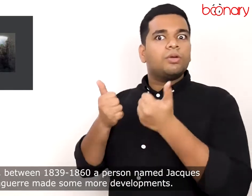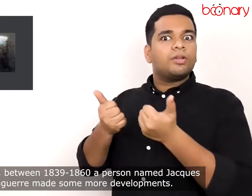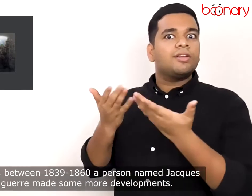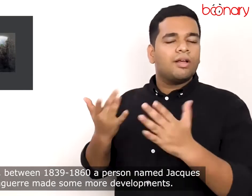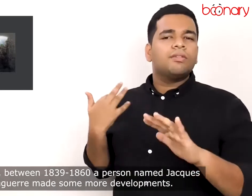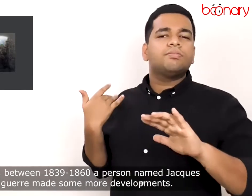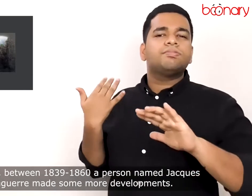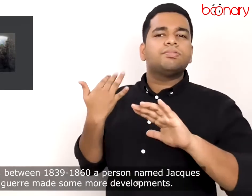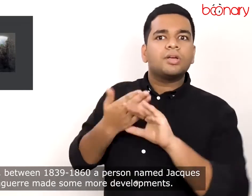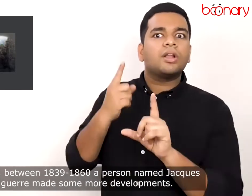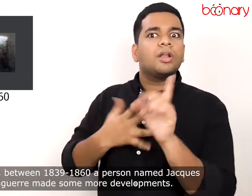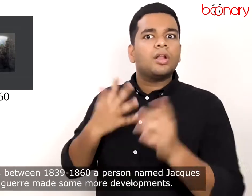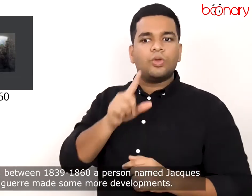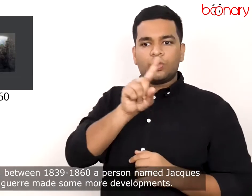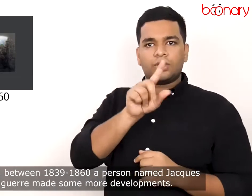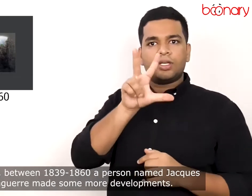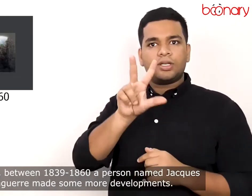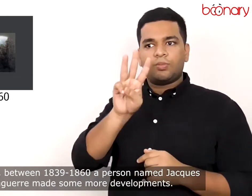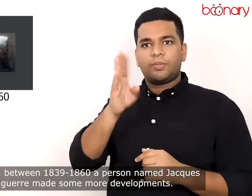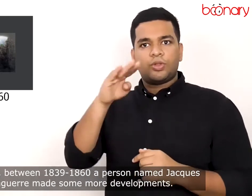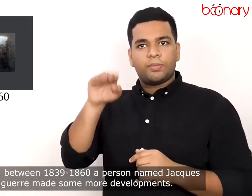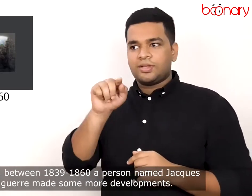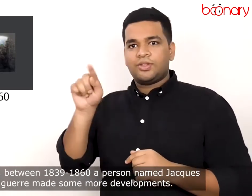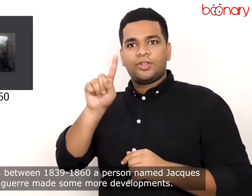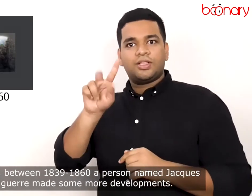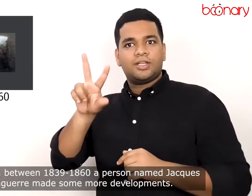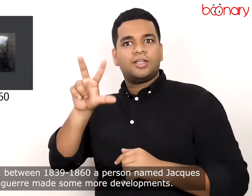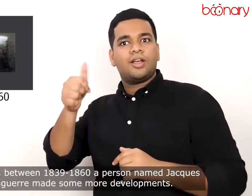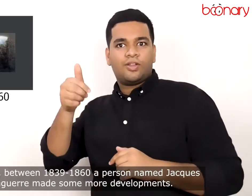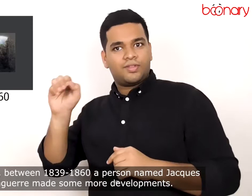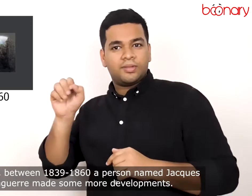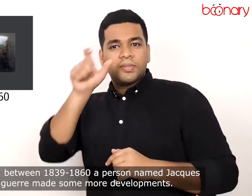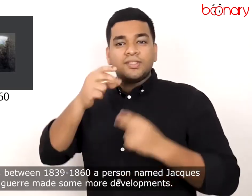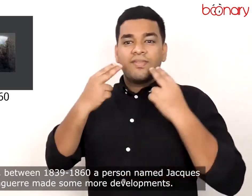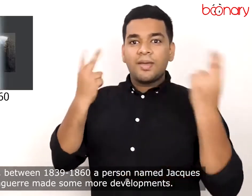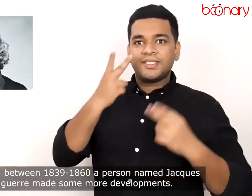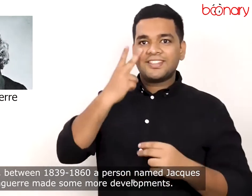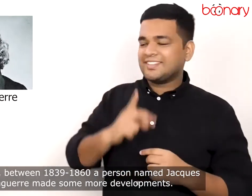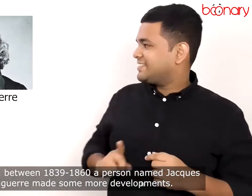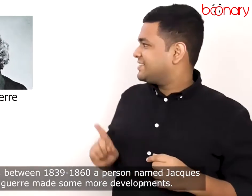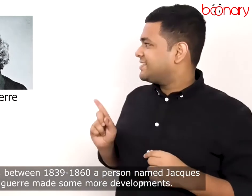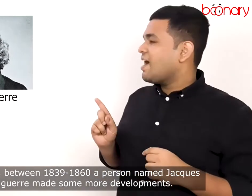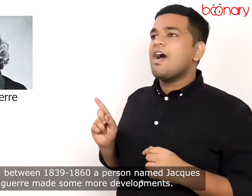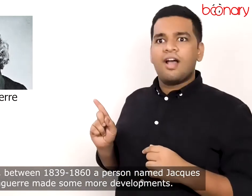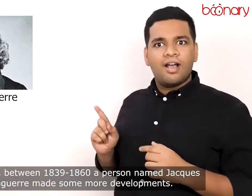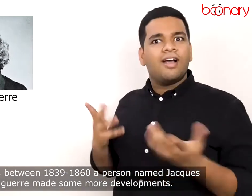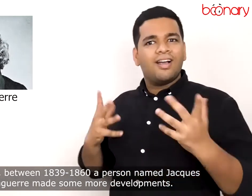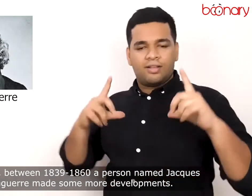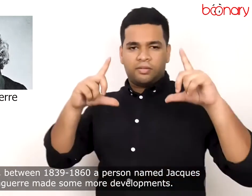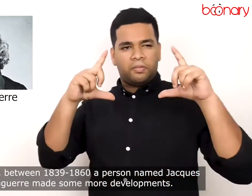Later on, between 1839 to 1860, a person named Jack Dagger